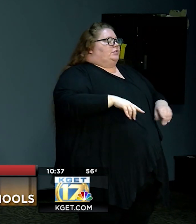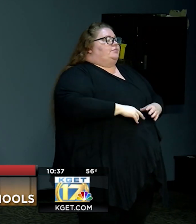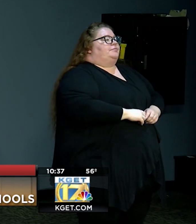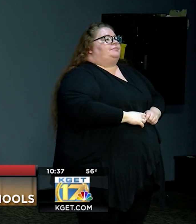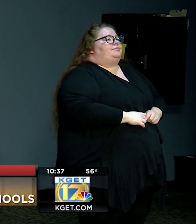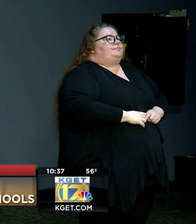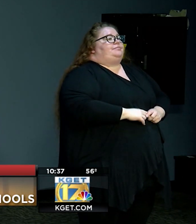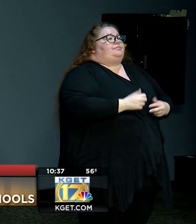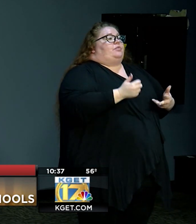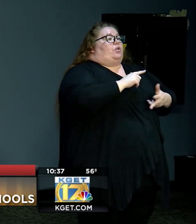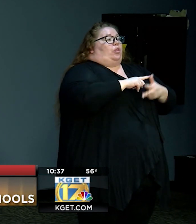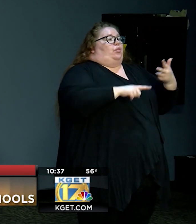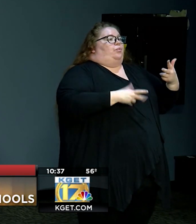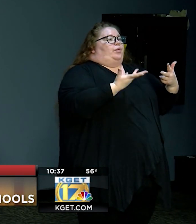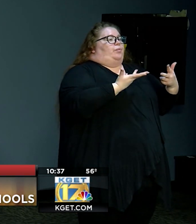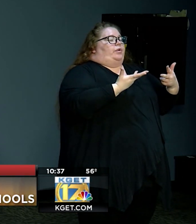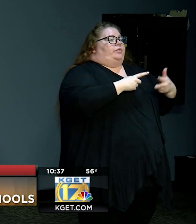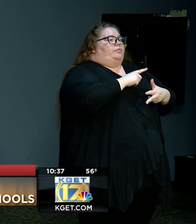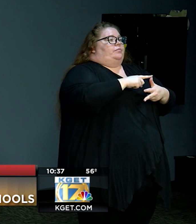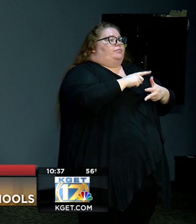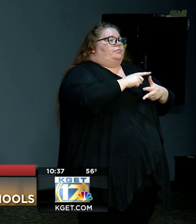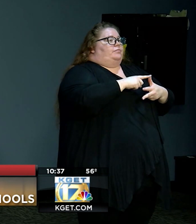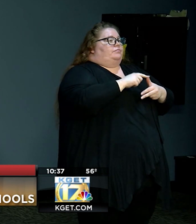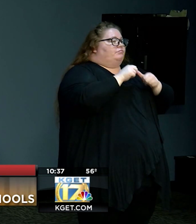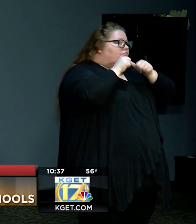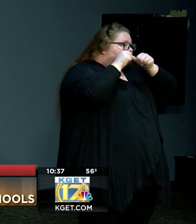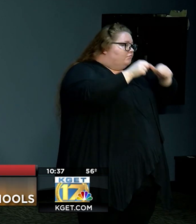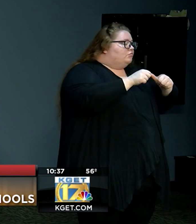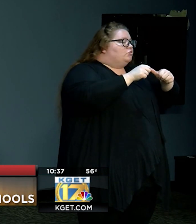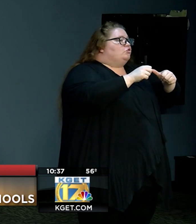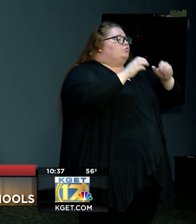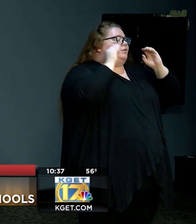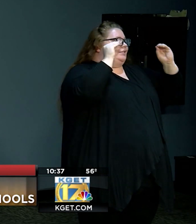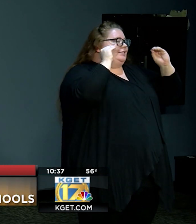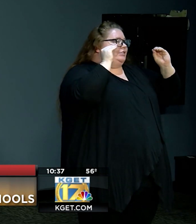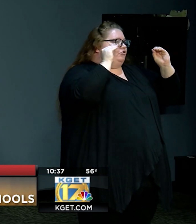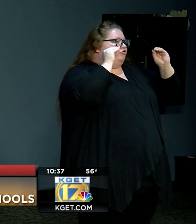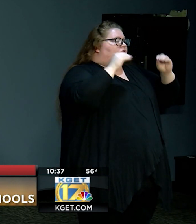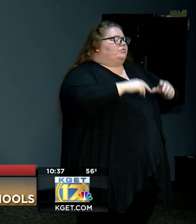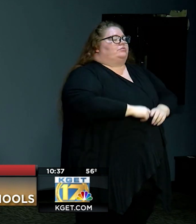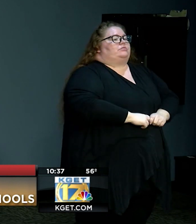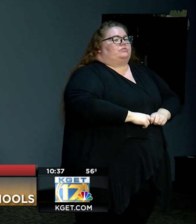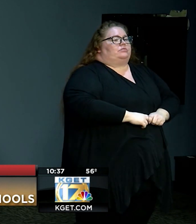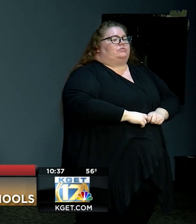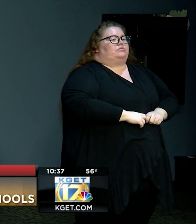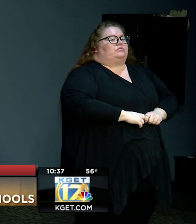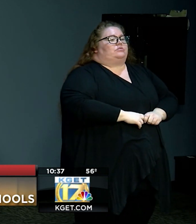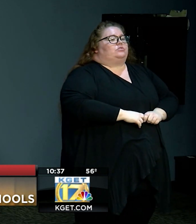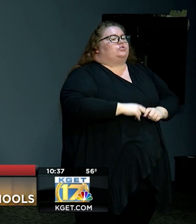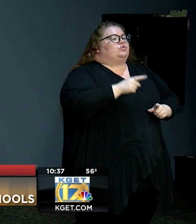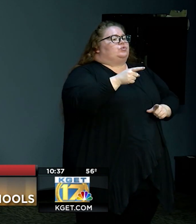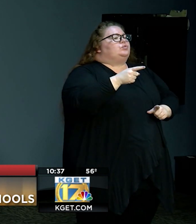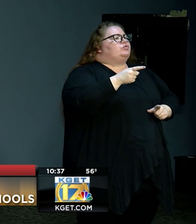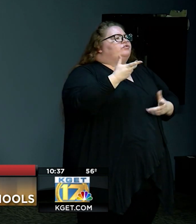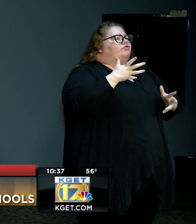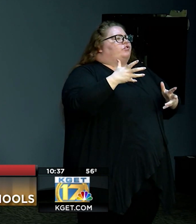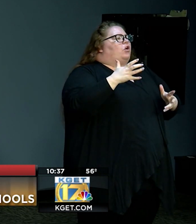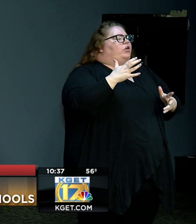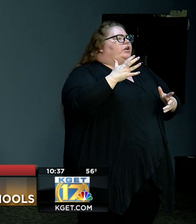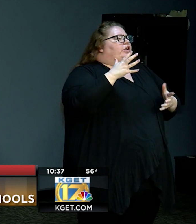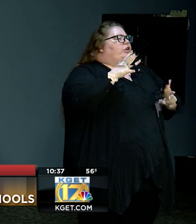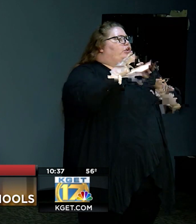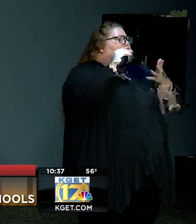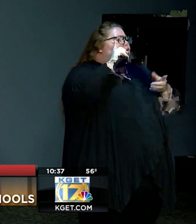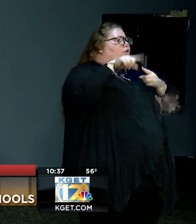These priorities include continuity of instruction, and you might have been hearing quite a bit about distance learning.